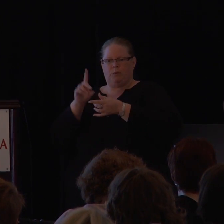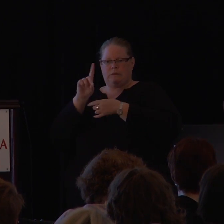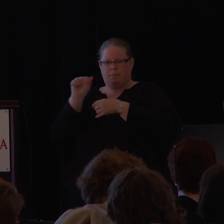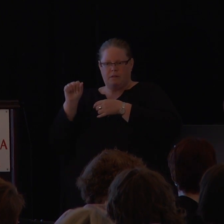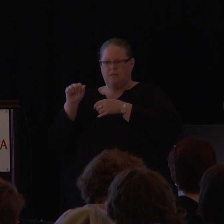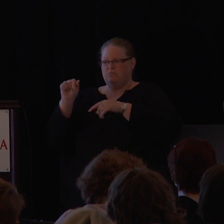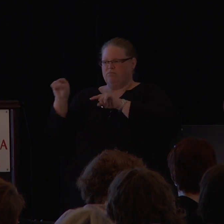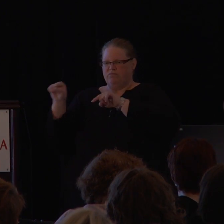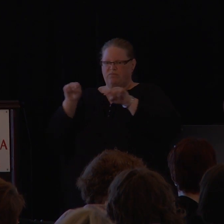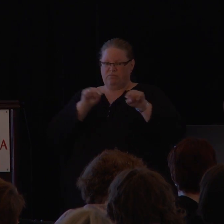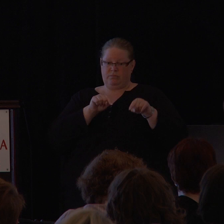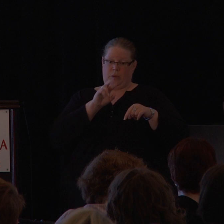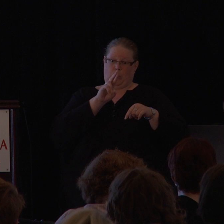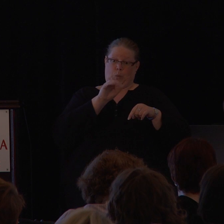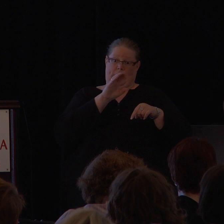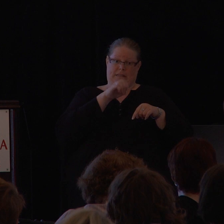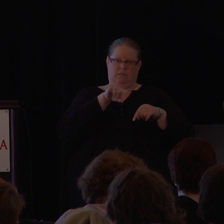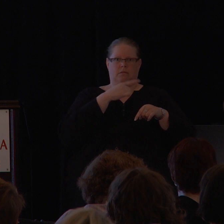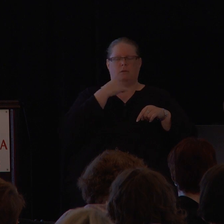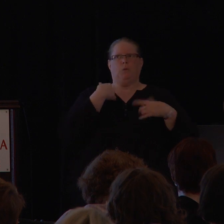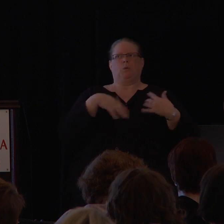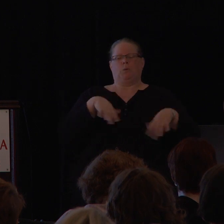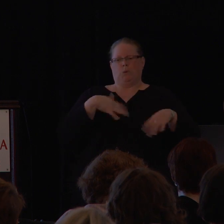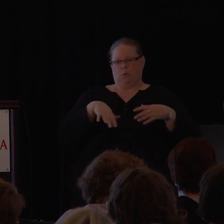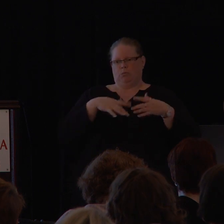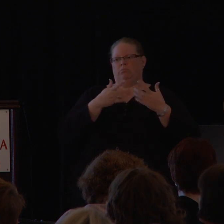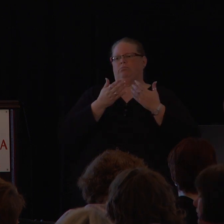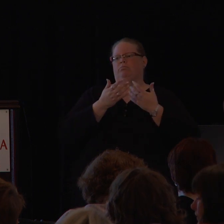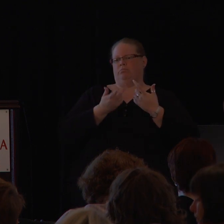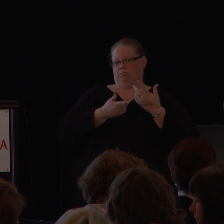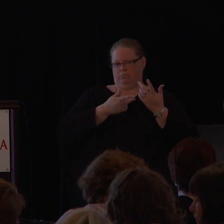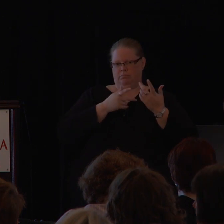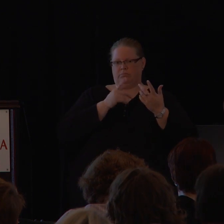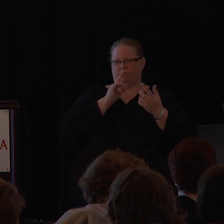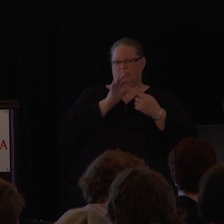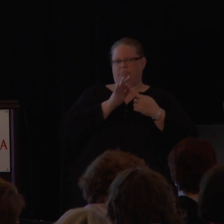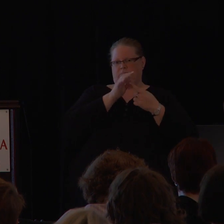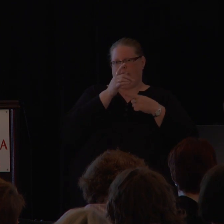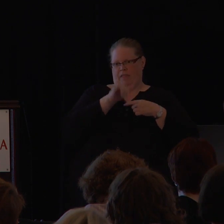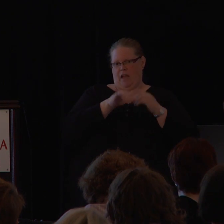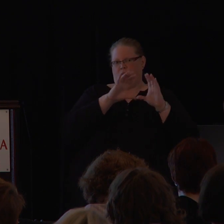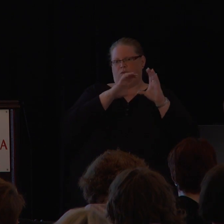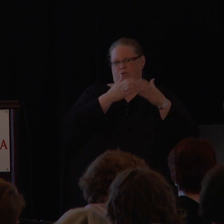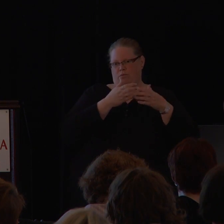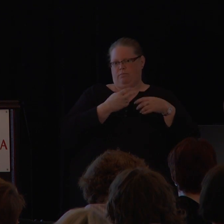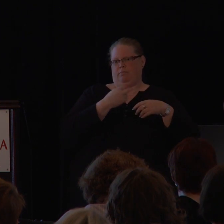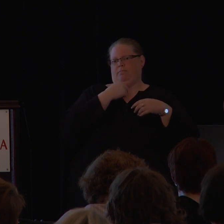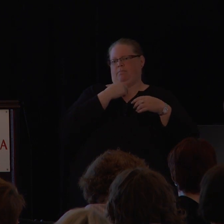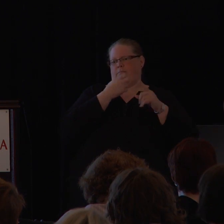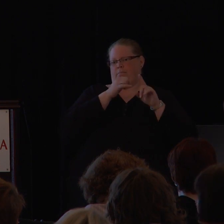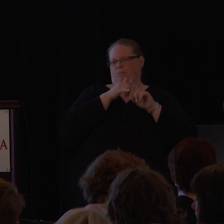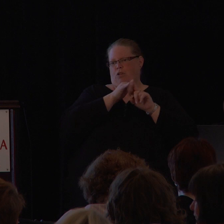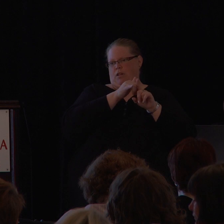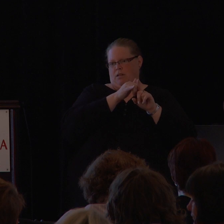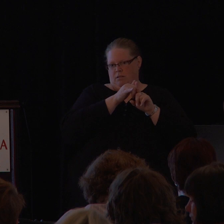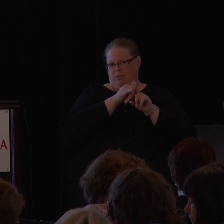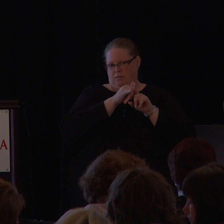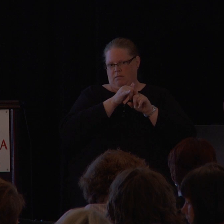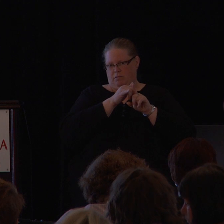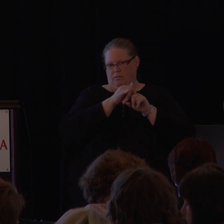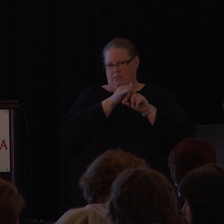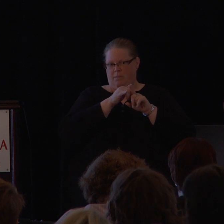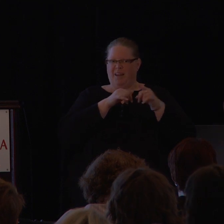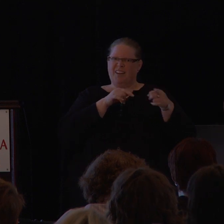in the race ones, they said race is large, and I have no doubt it is, but there, that would tended to be covered in the general survey under